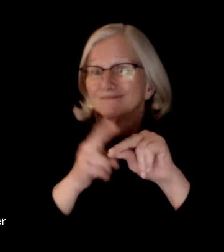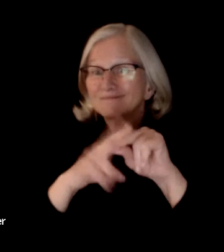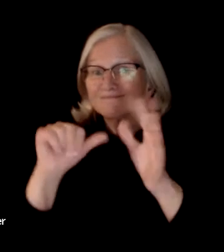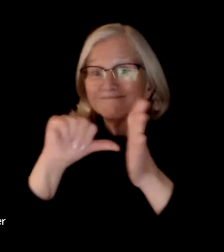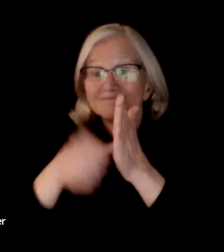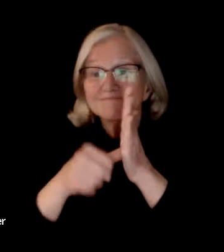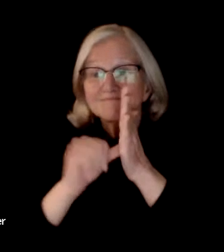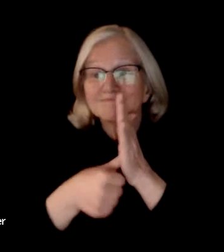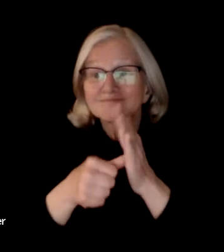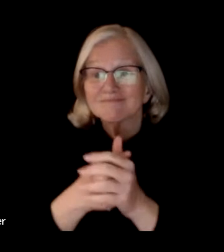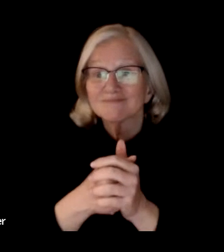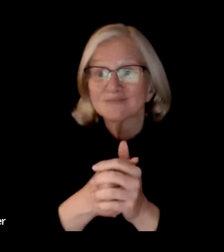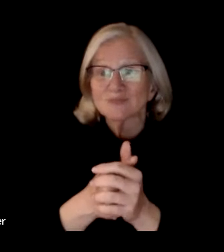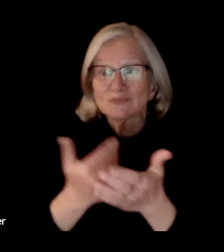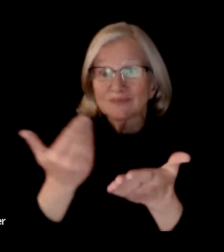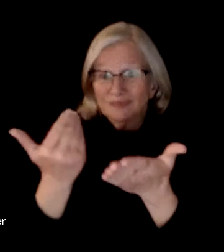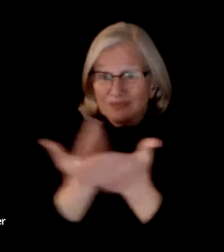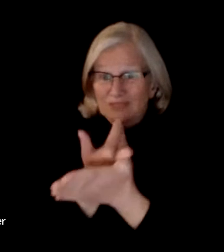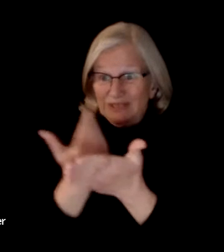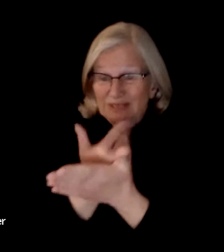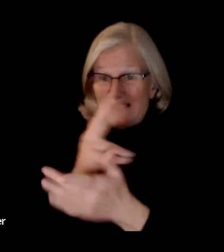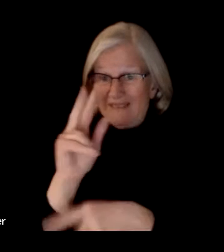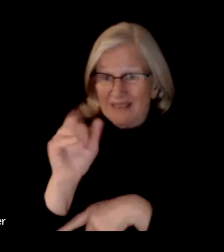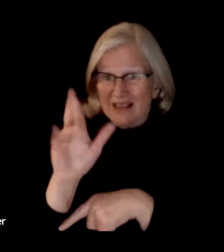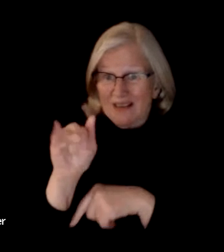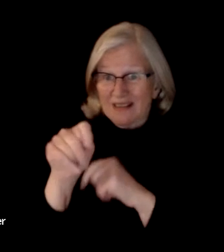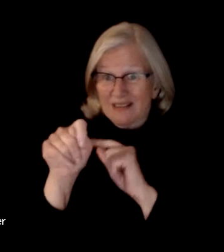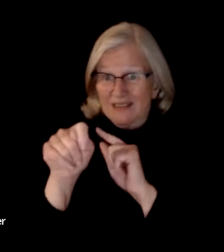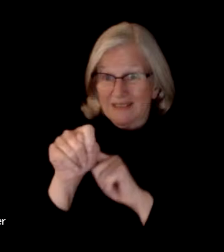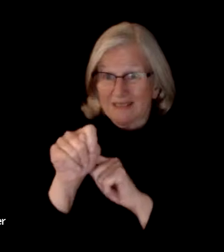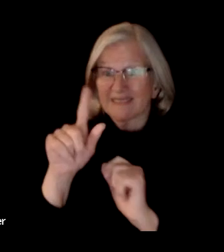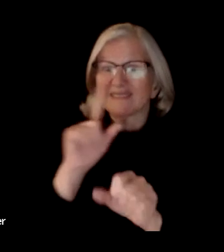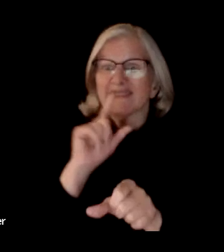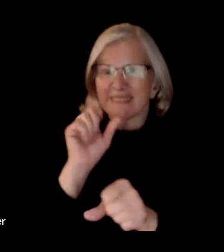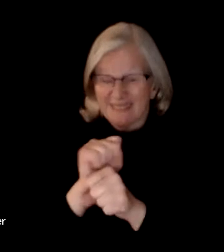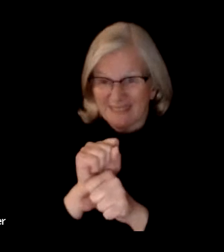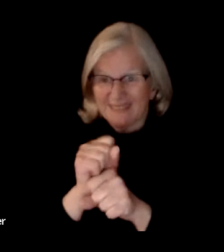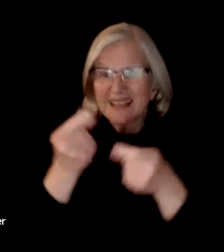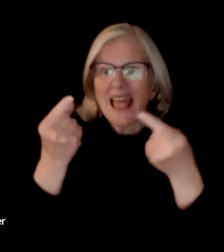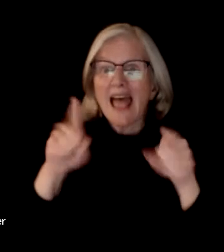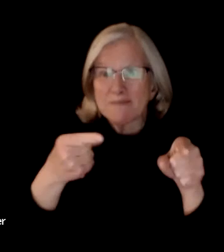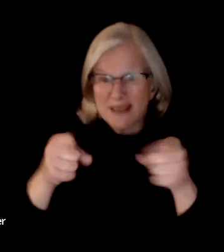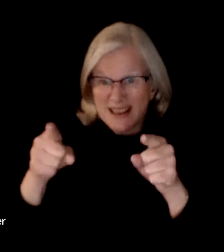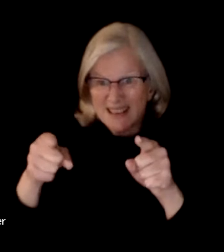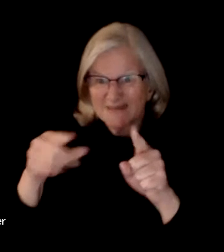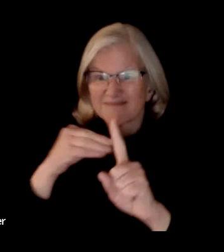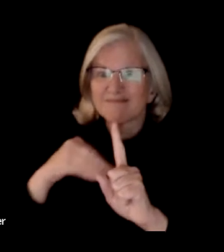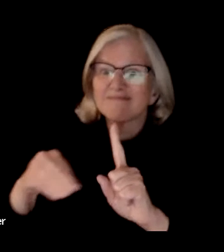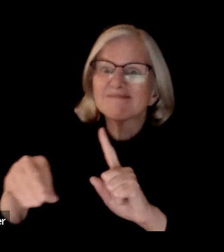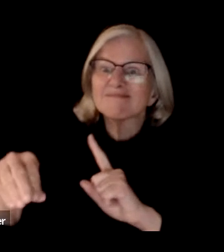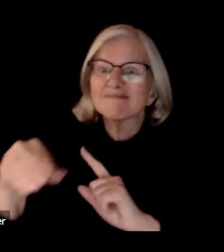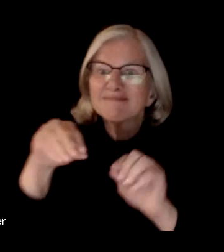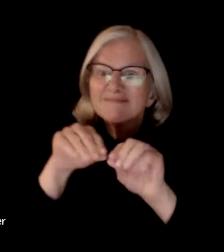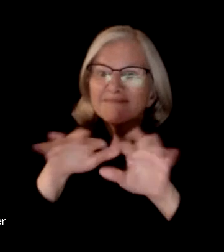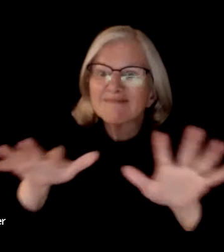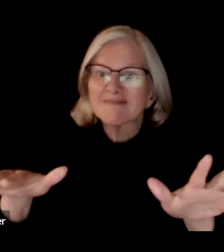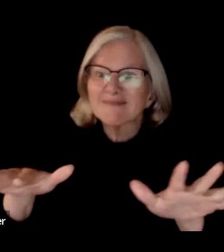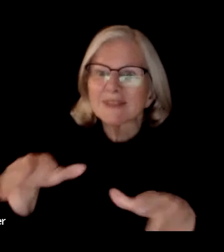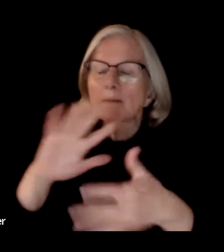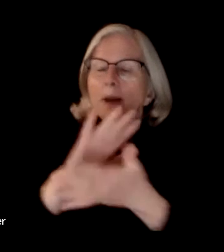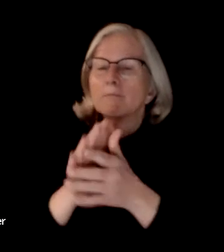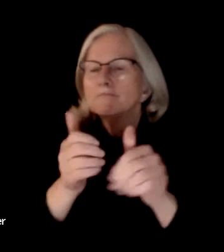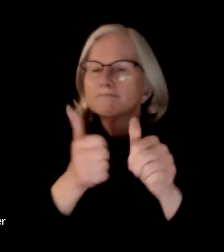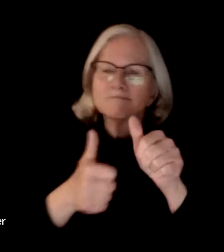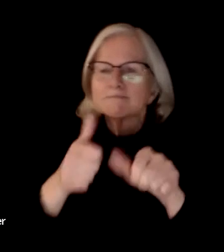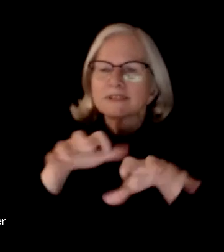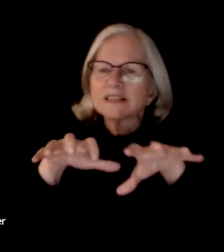new variant is circulating or becomes a dominant strain, as we now know it is circulating in Minnesota, that also is